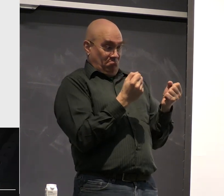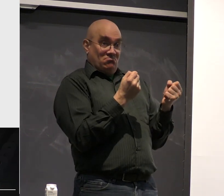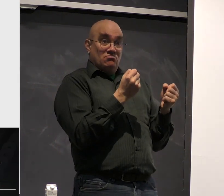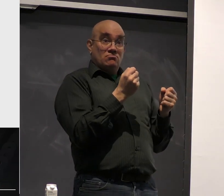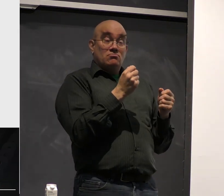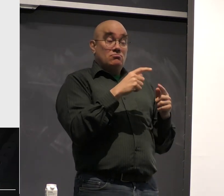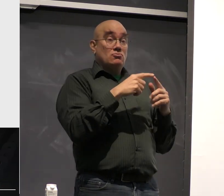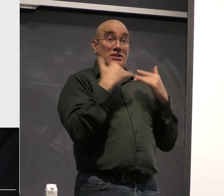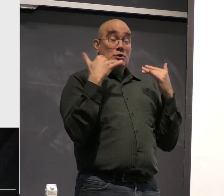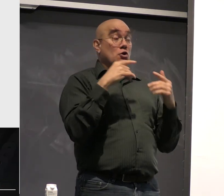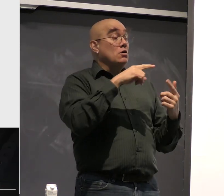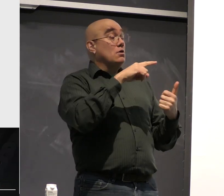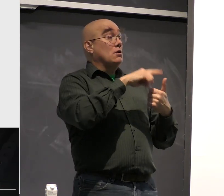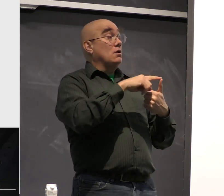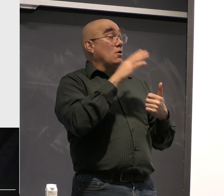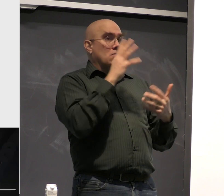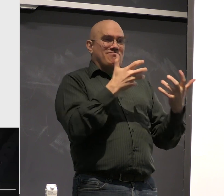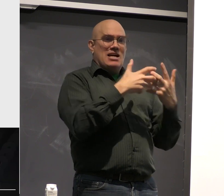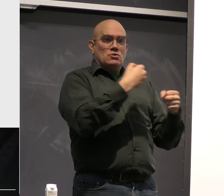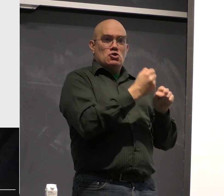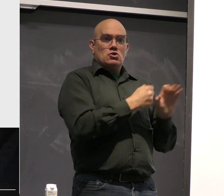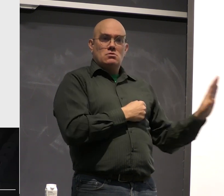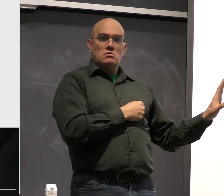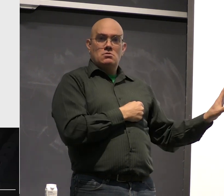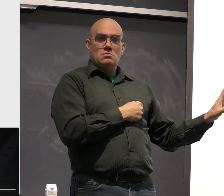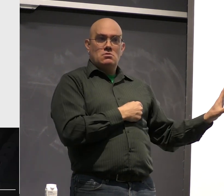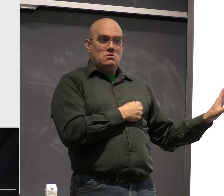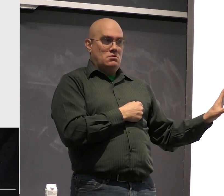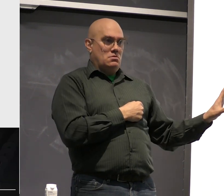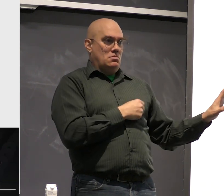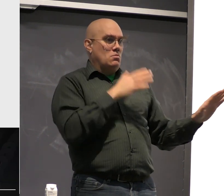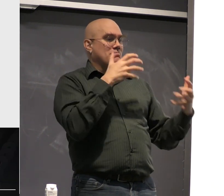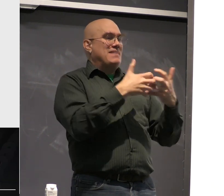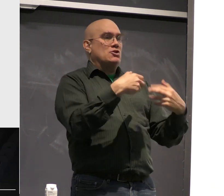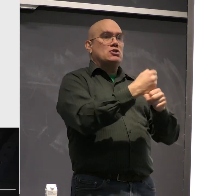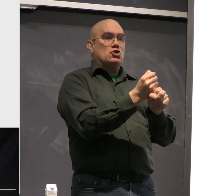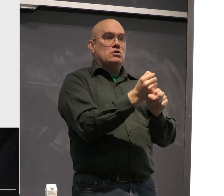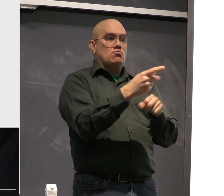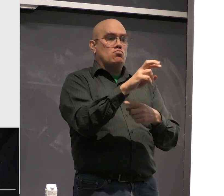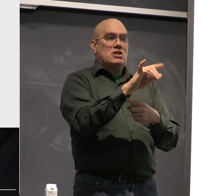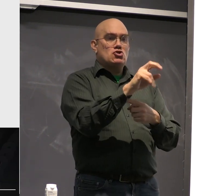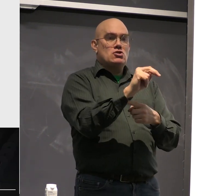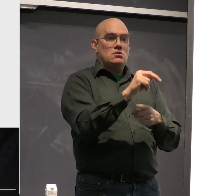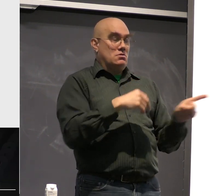performers will use sign language for Shakespeare, and that will match the production.